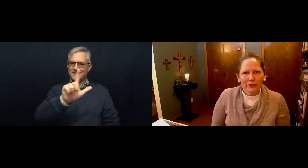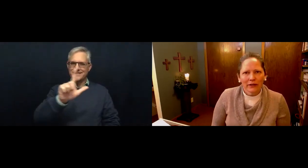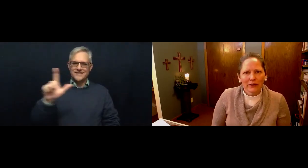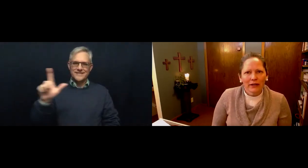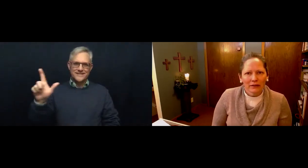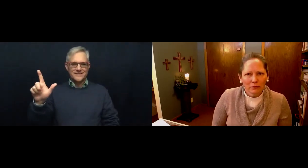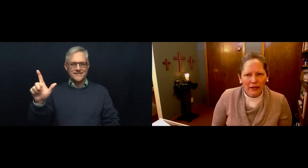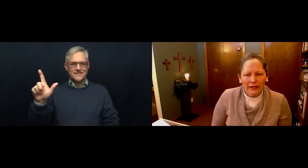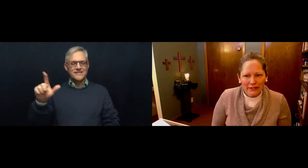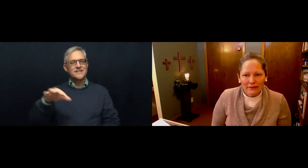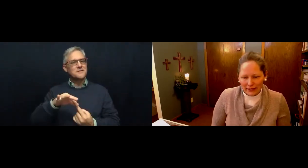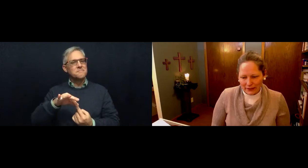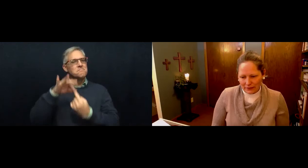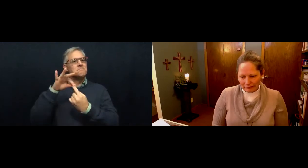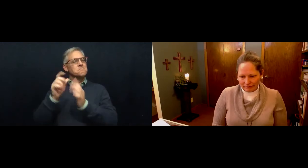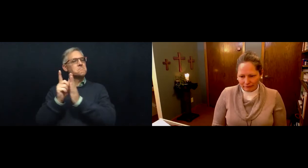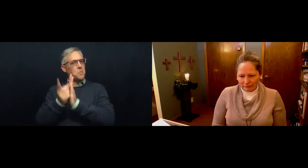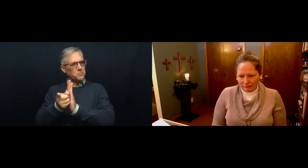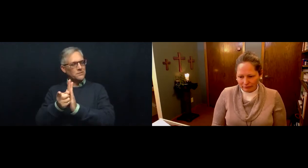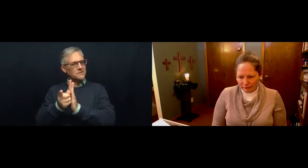consider, what is Lent?